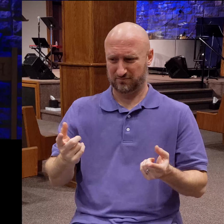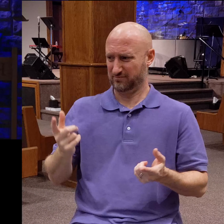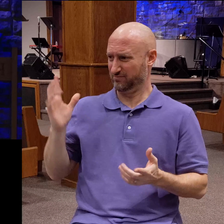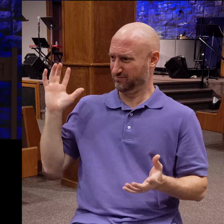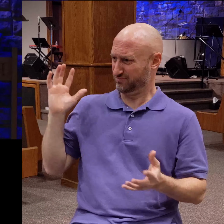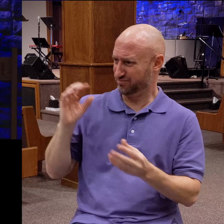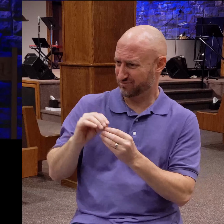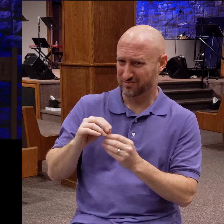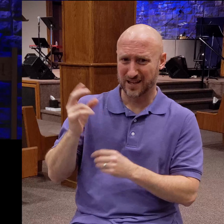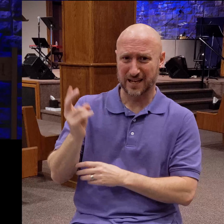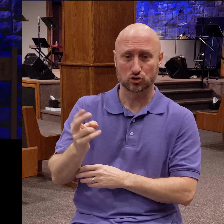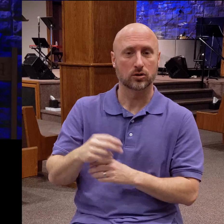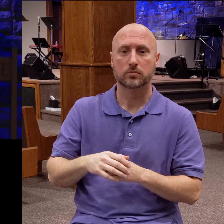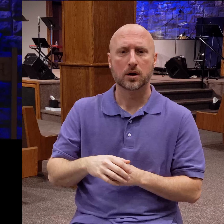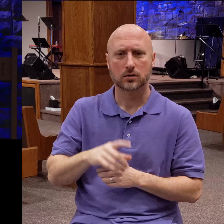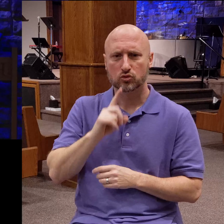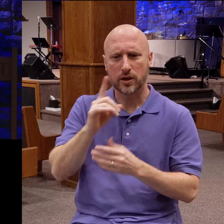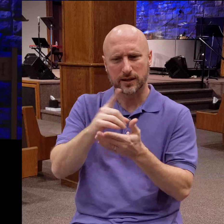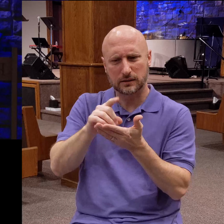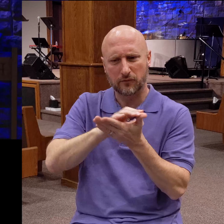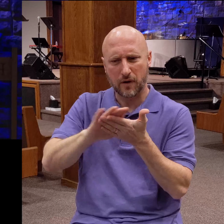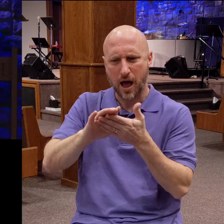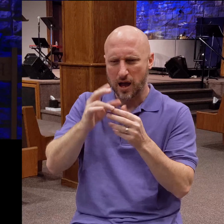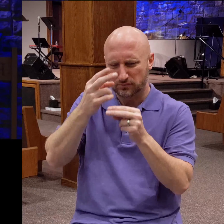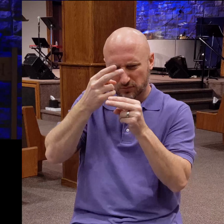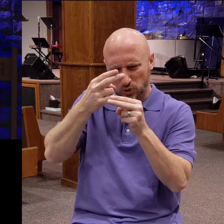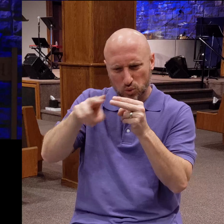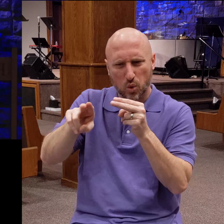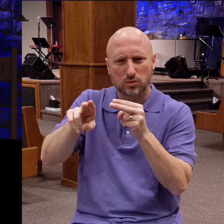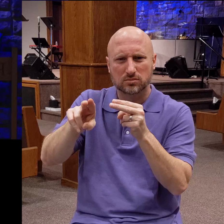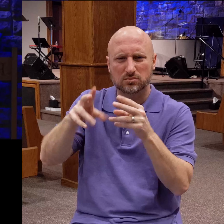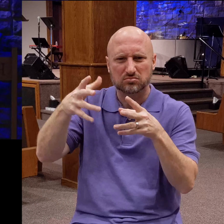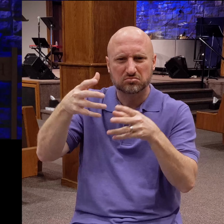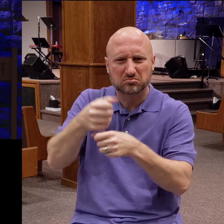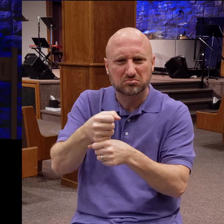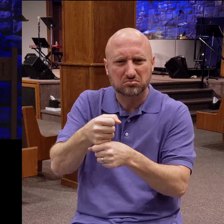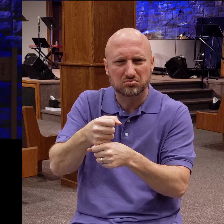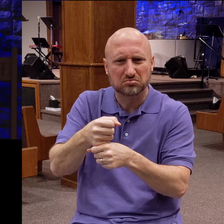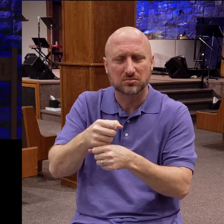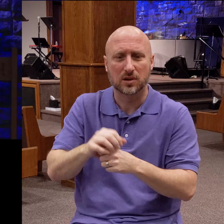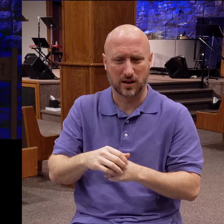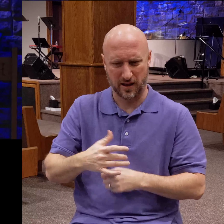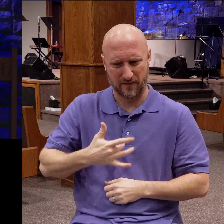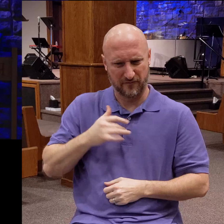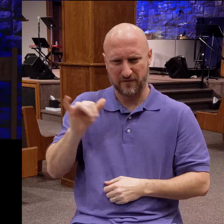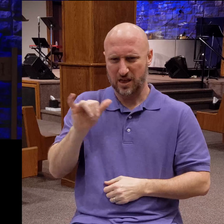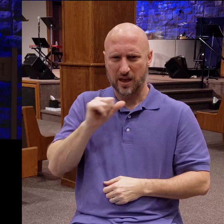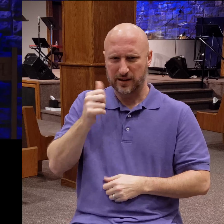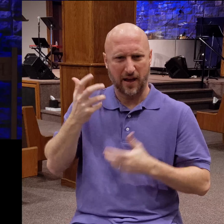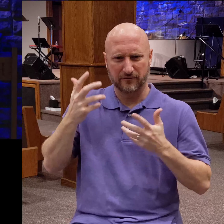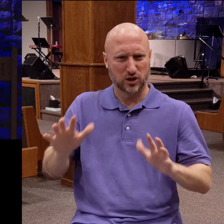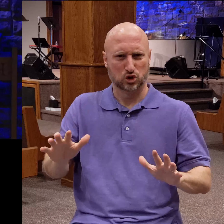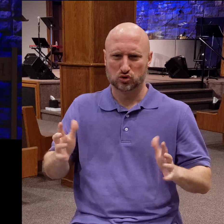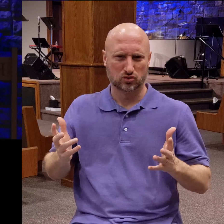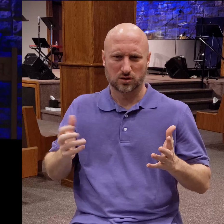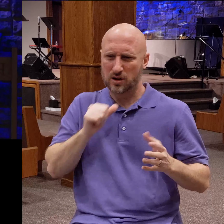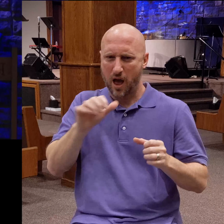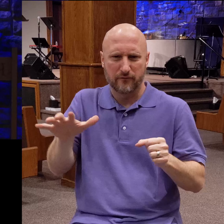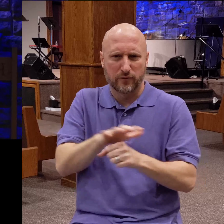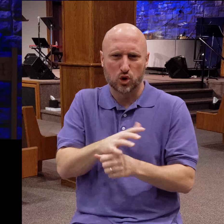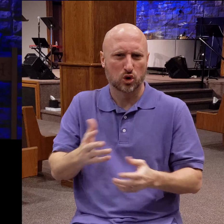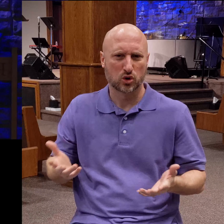divine brevity to it, remarkable. There's a divine, as it were, incompleteness to